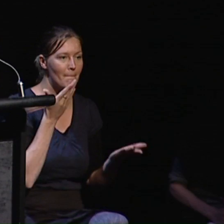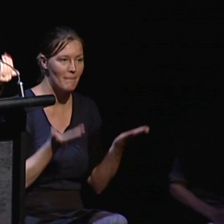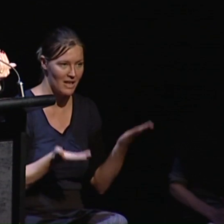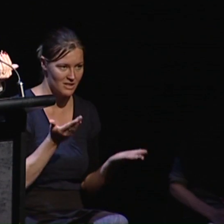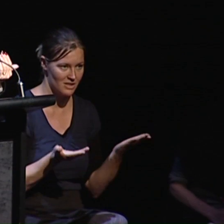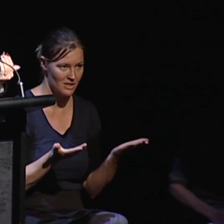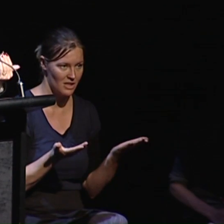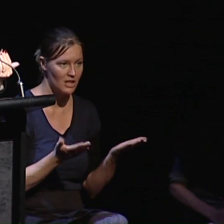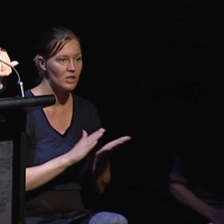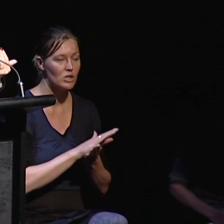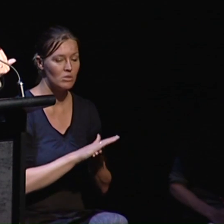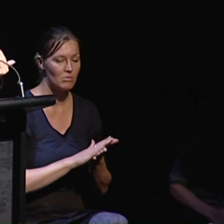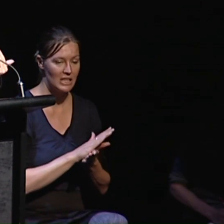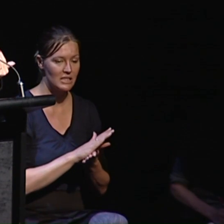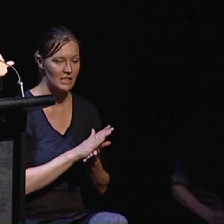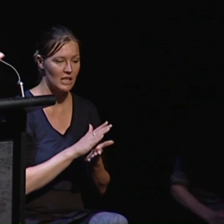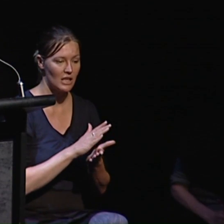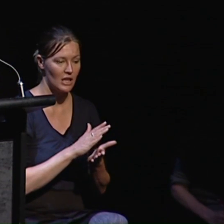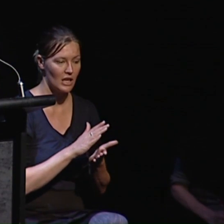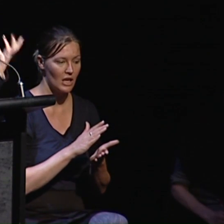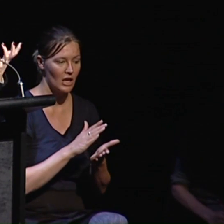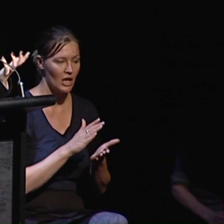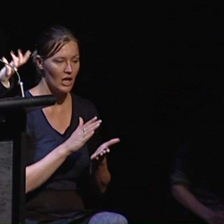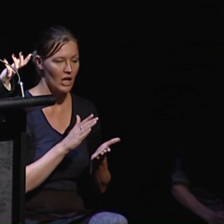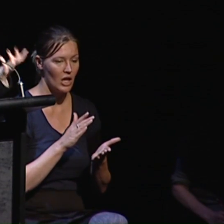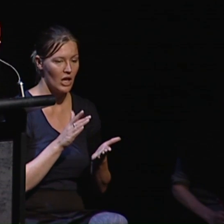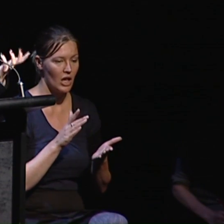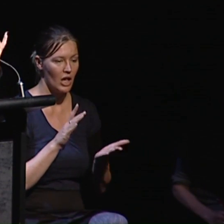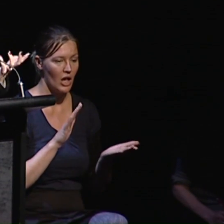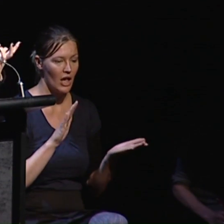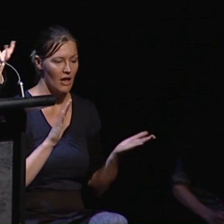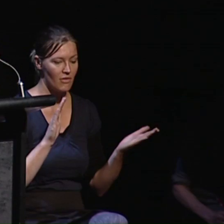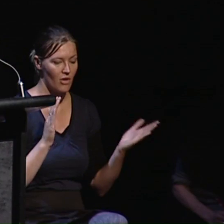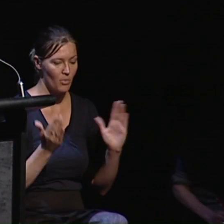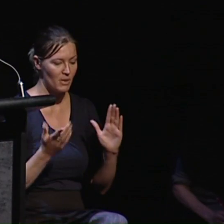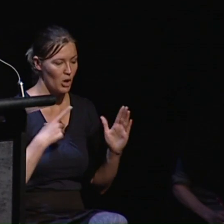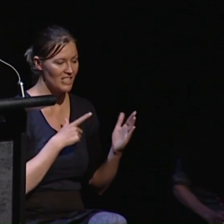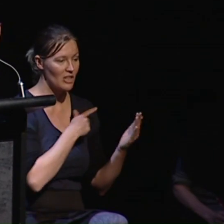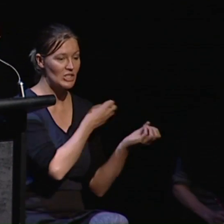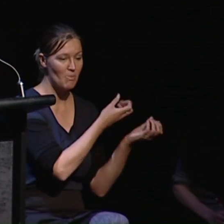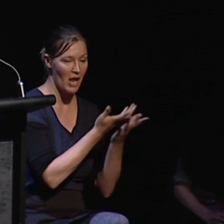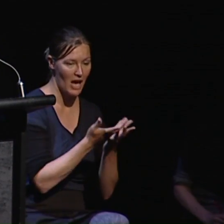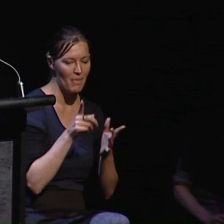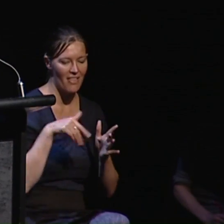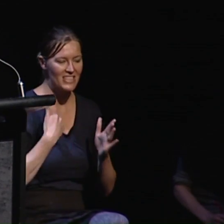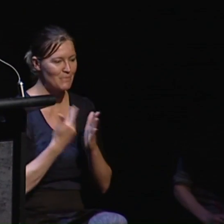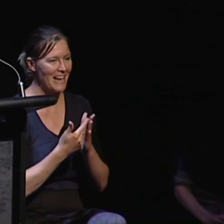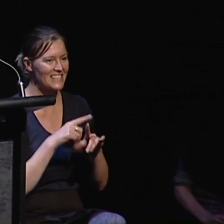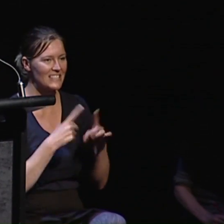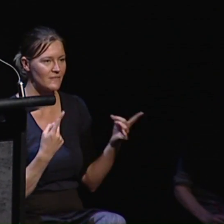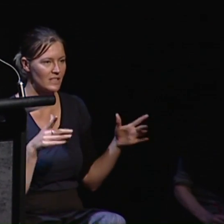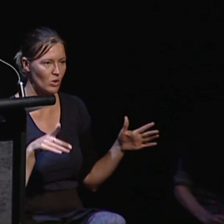there's an accountability to supply side because the demand side is asking for different things. And so we need to find ways to